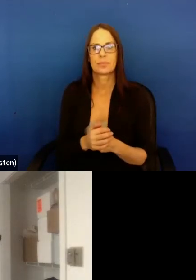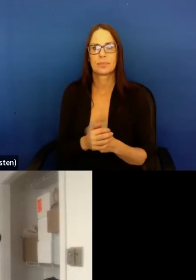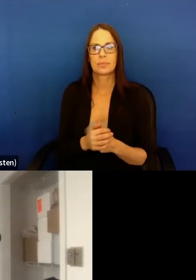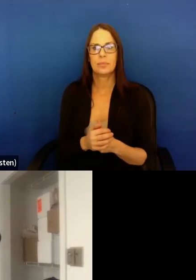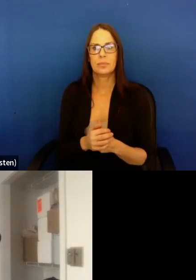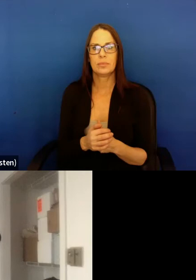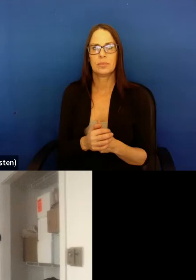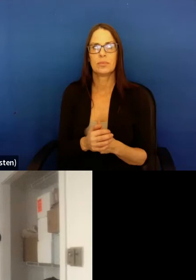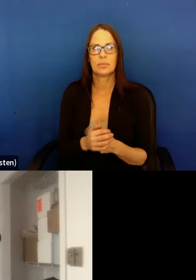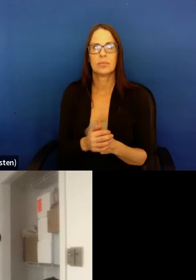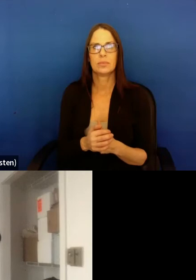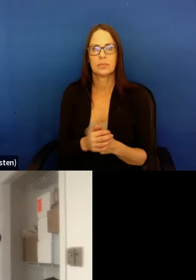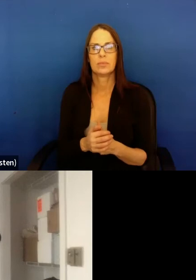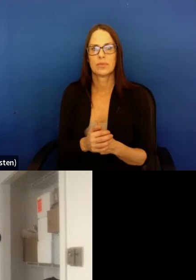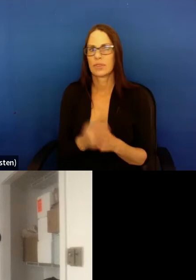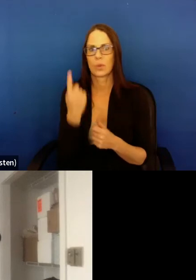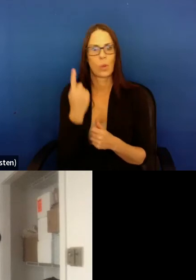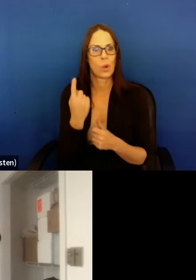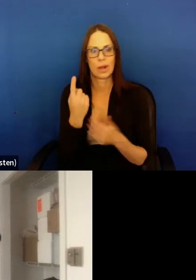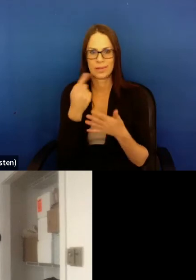I think take it one step at a time.